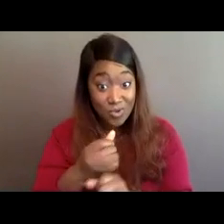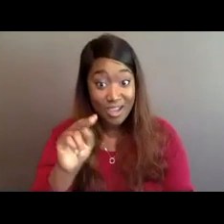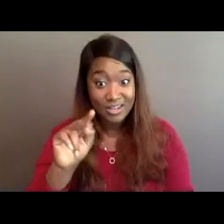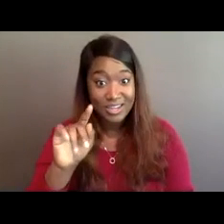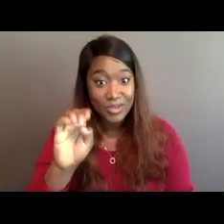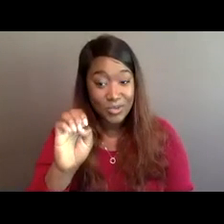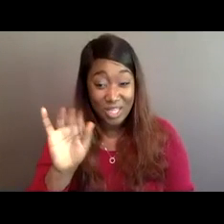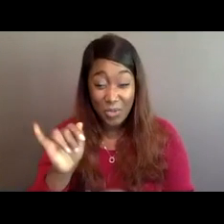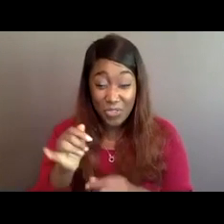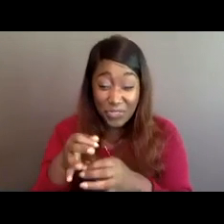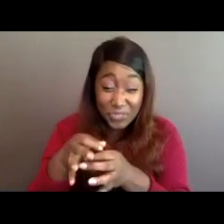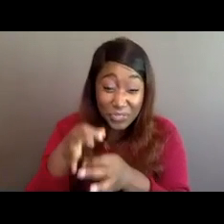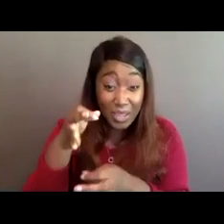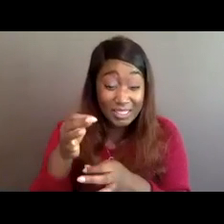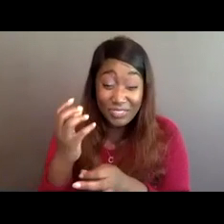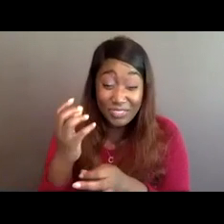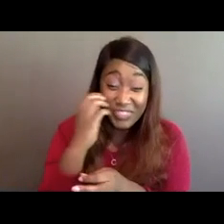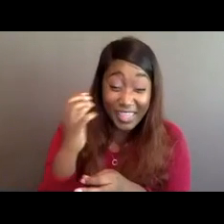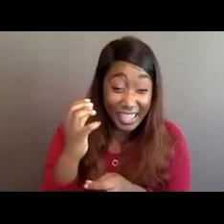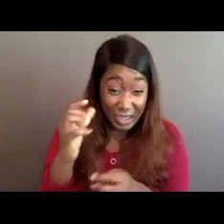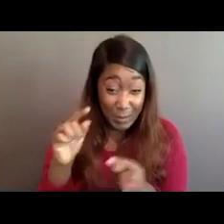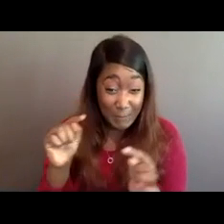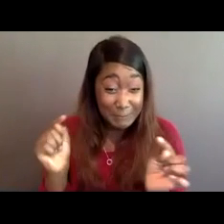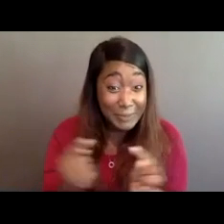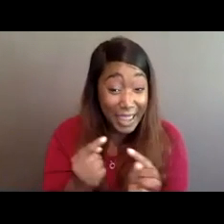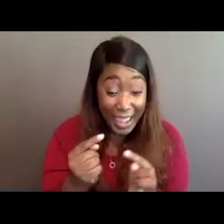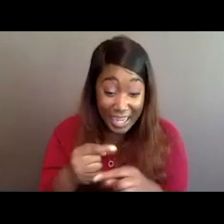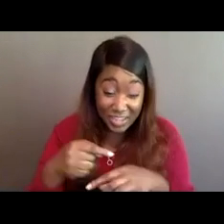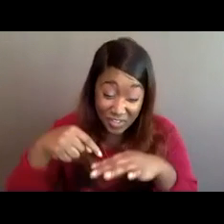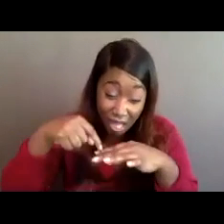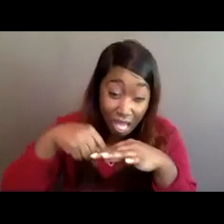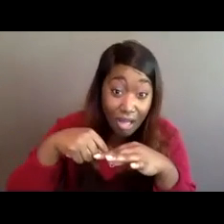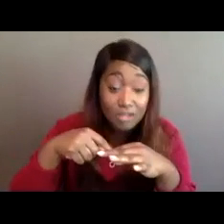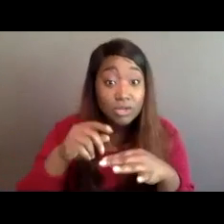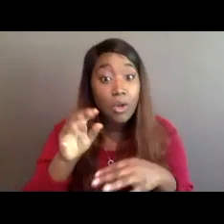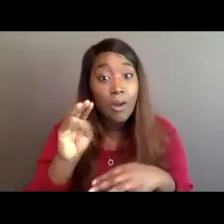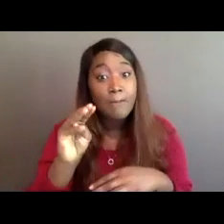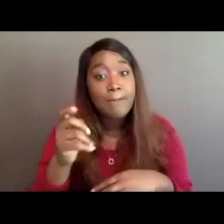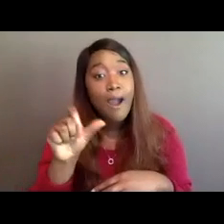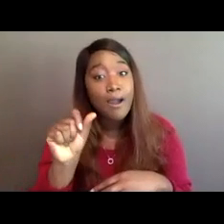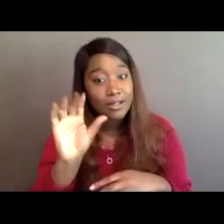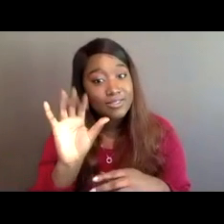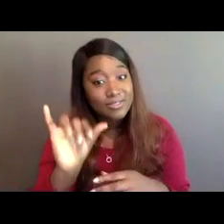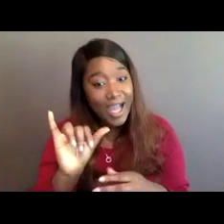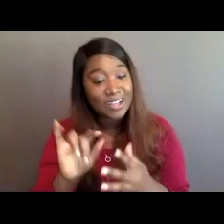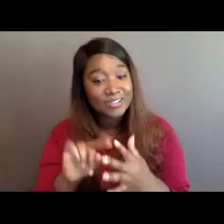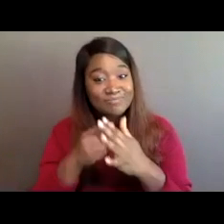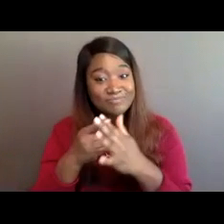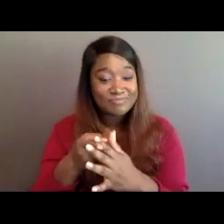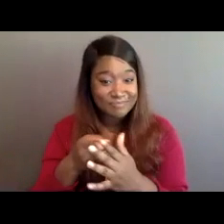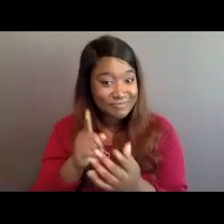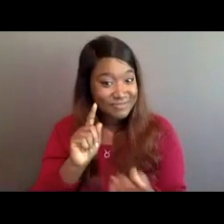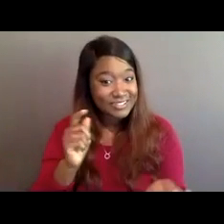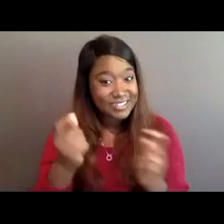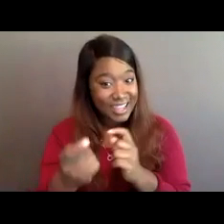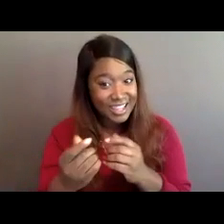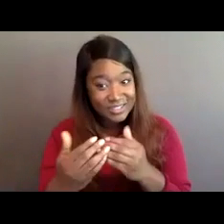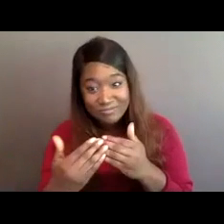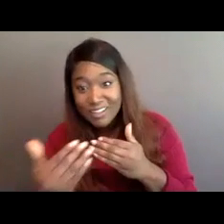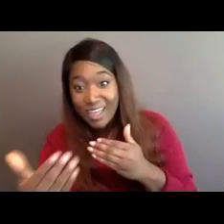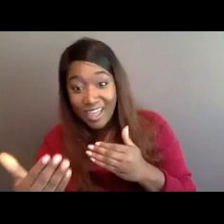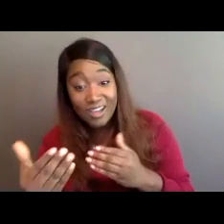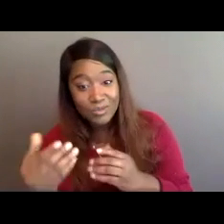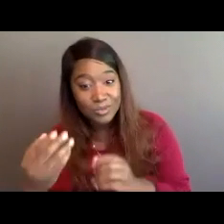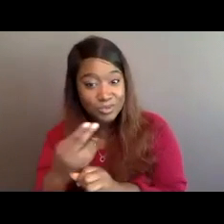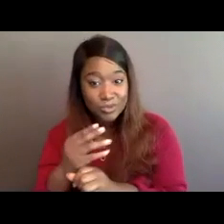painful. So moxa was actually the way that we instigated change. And the quality